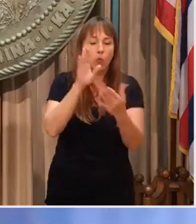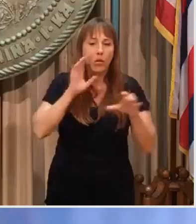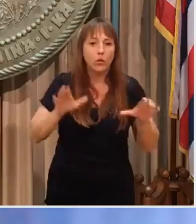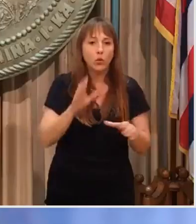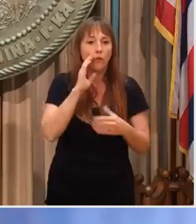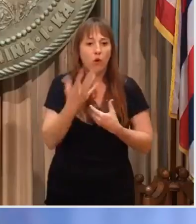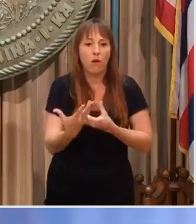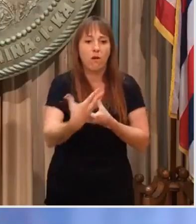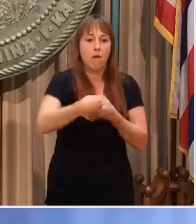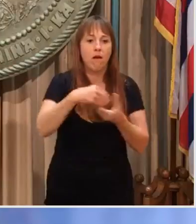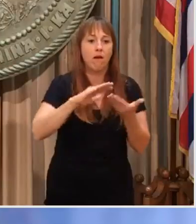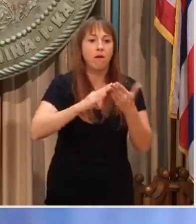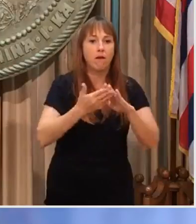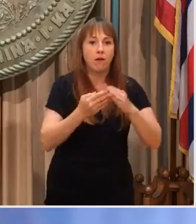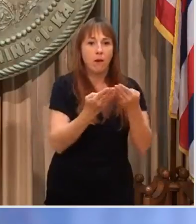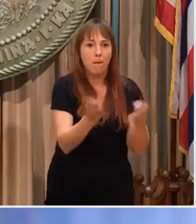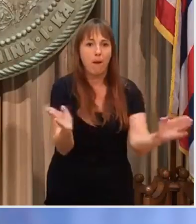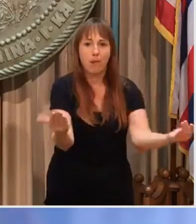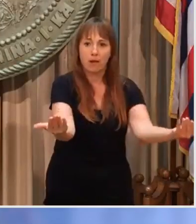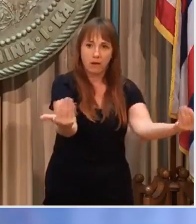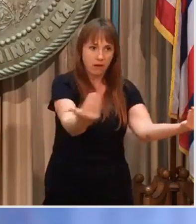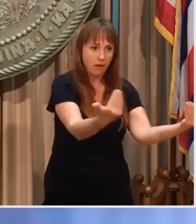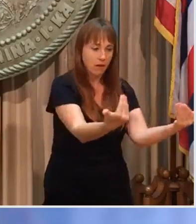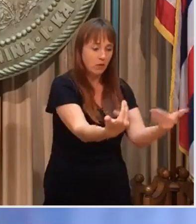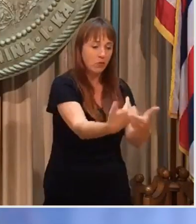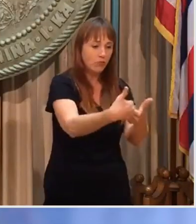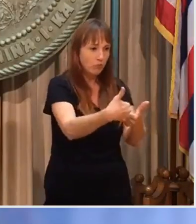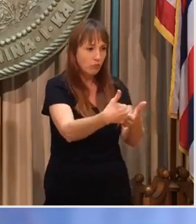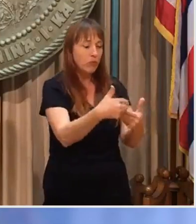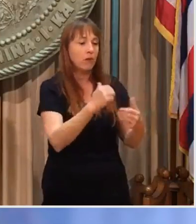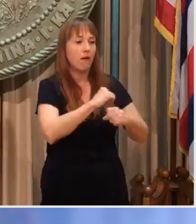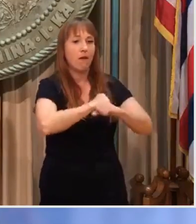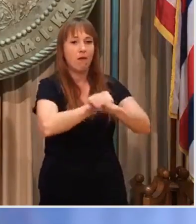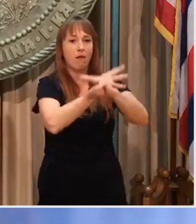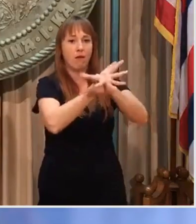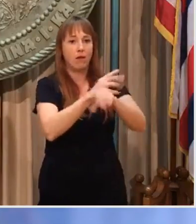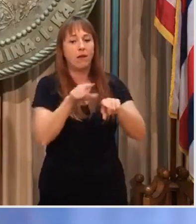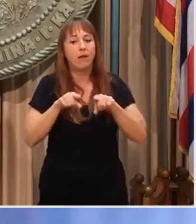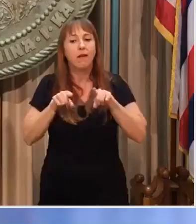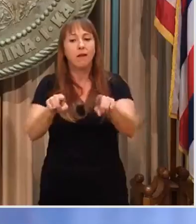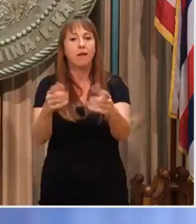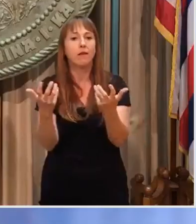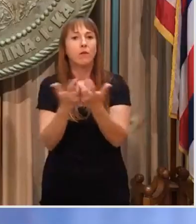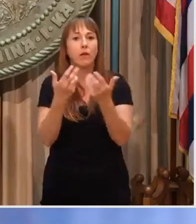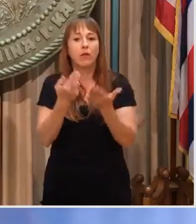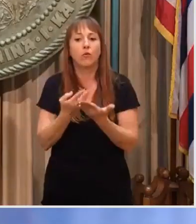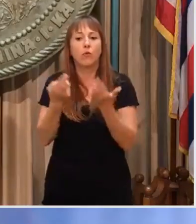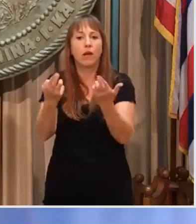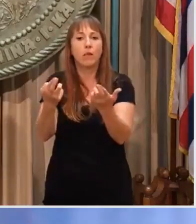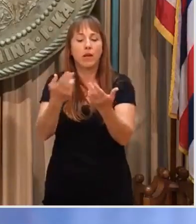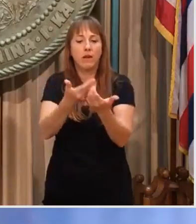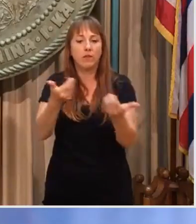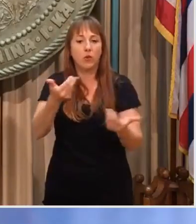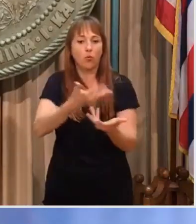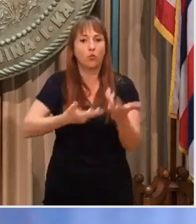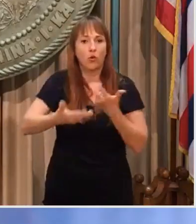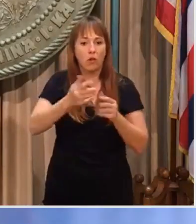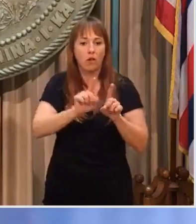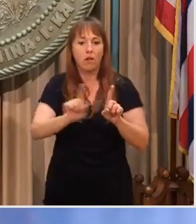ensure public participation that is consistent with the recommendations of social